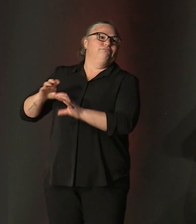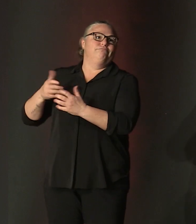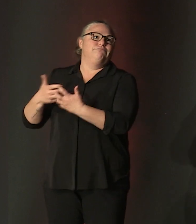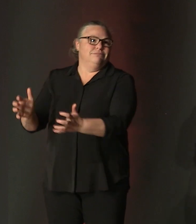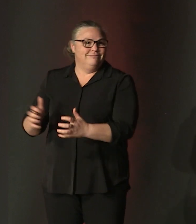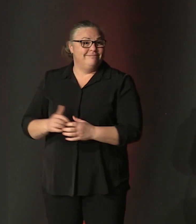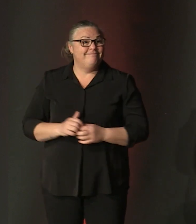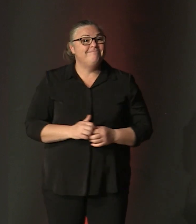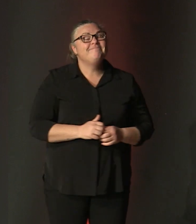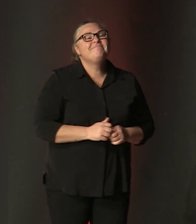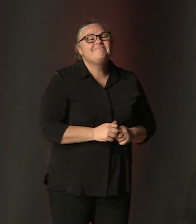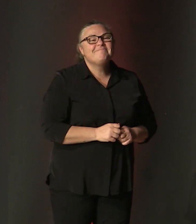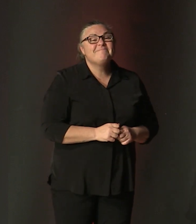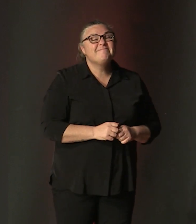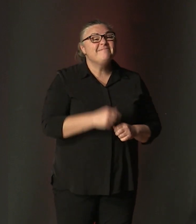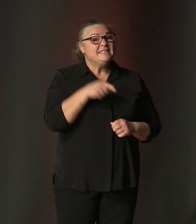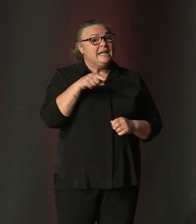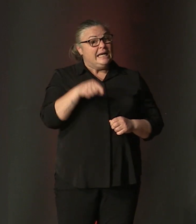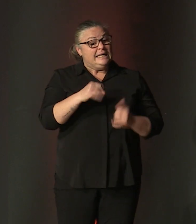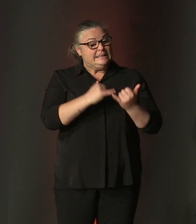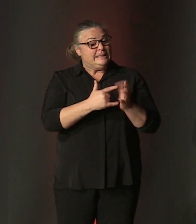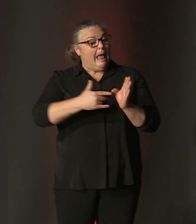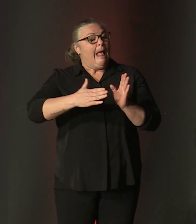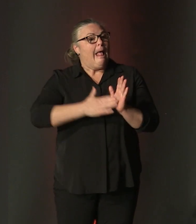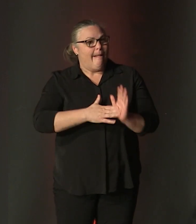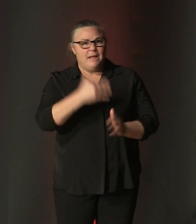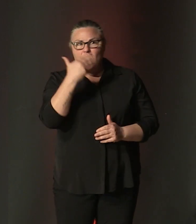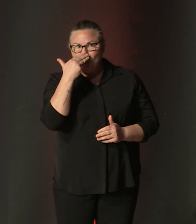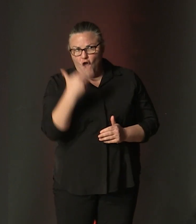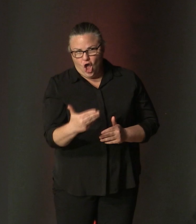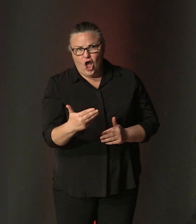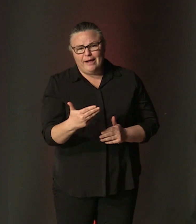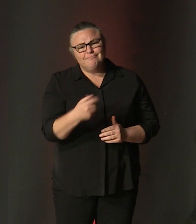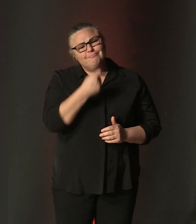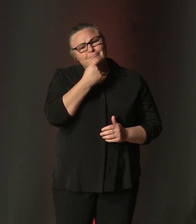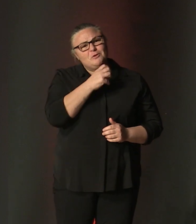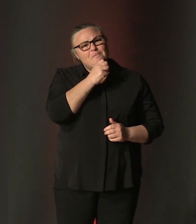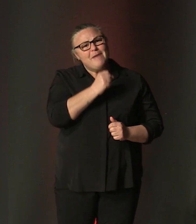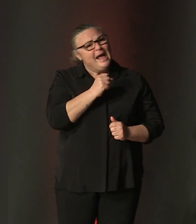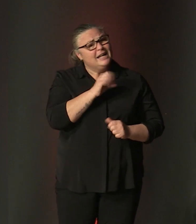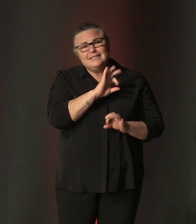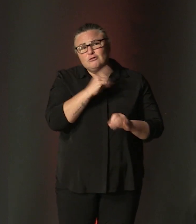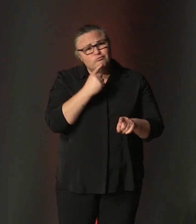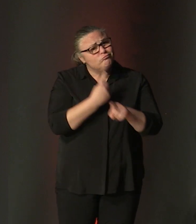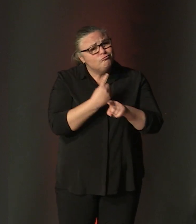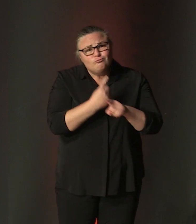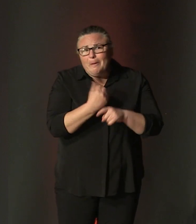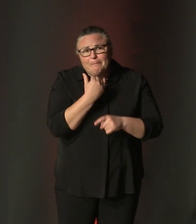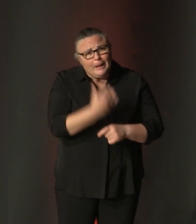Sam. He is 9 and a little man of very few words.